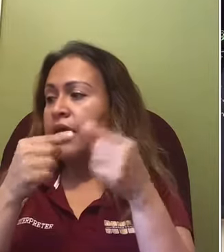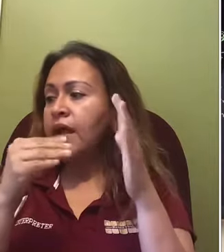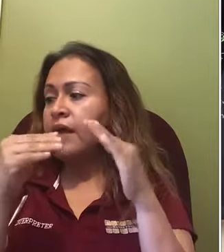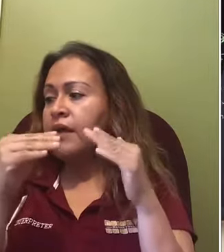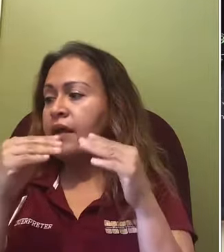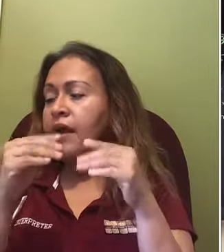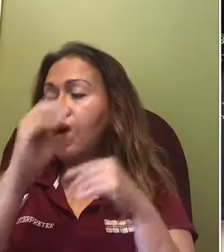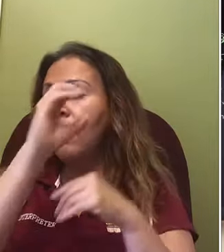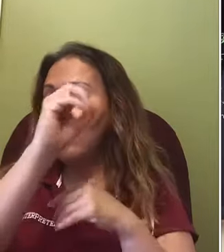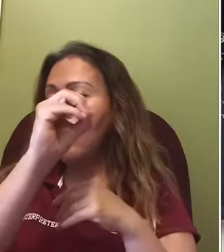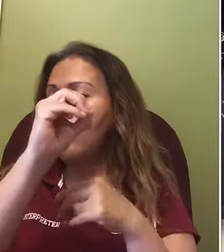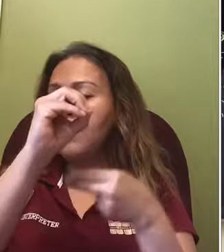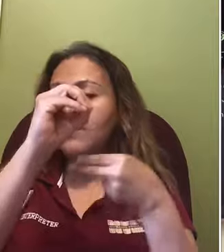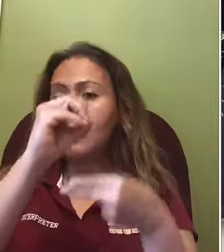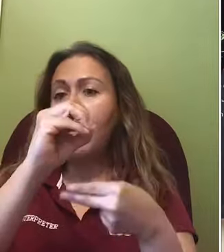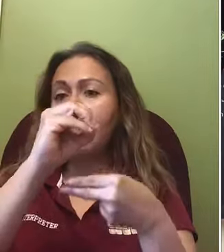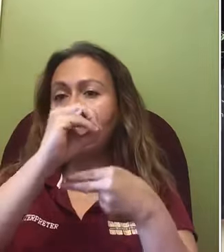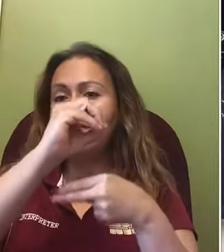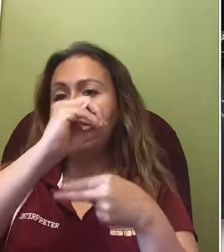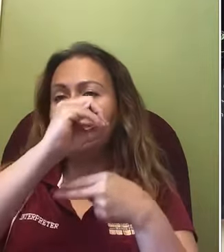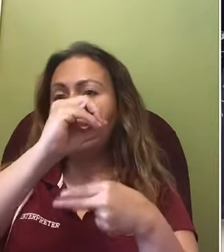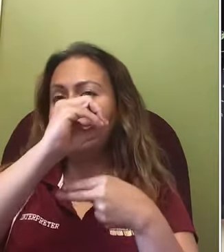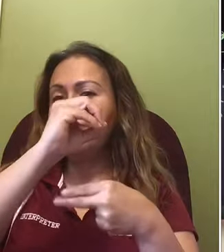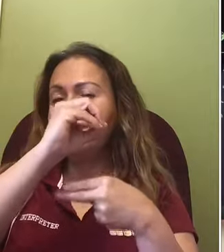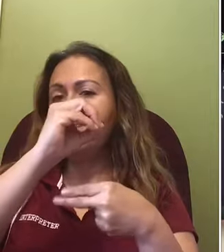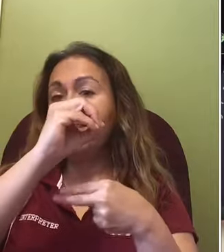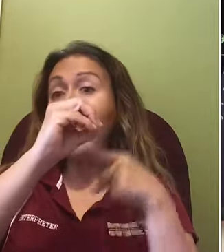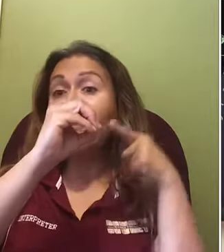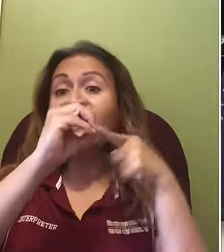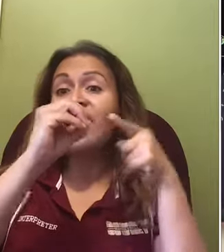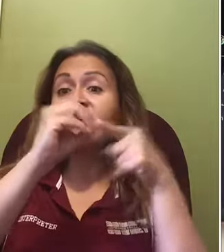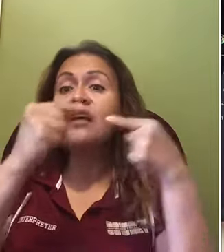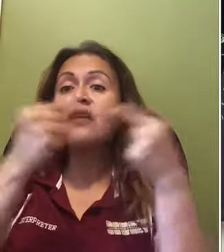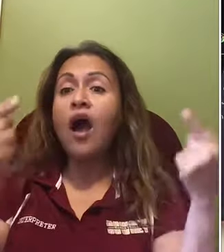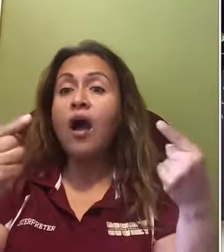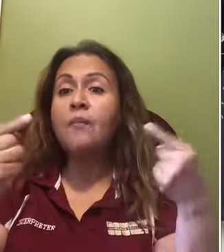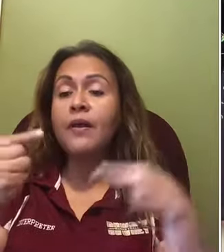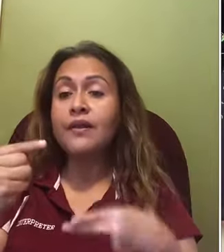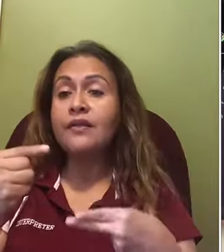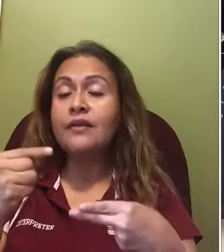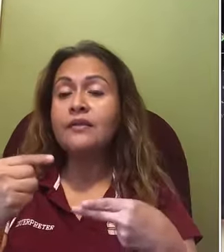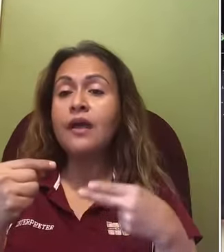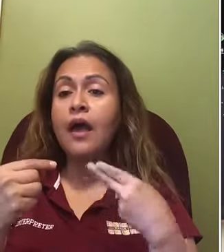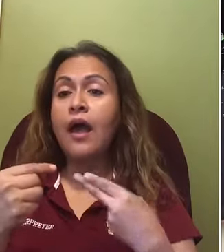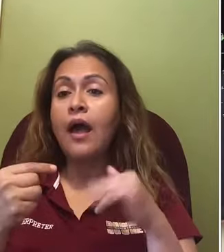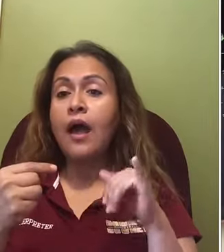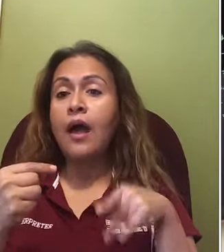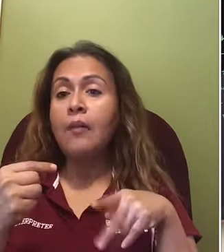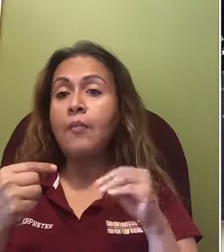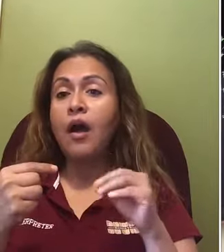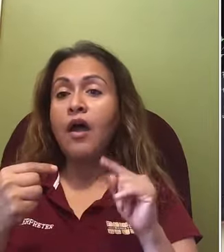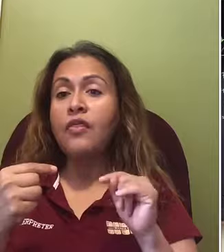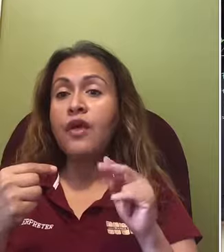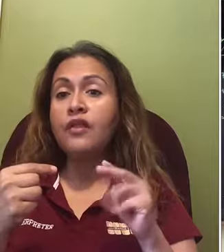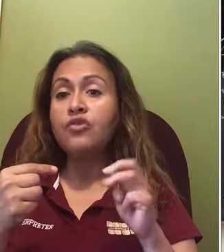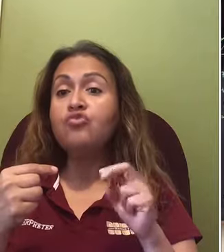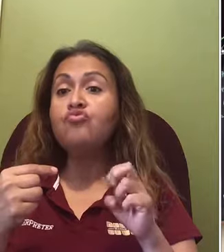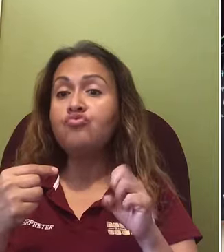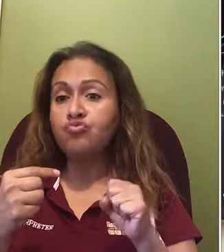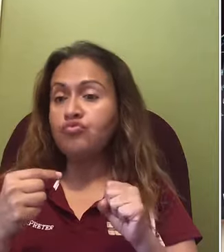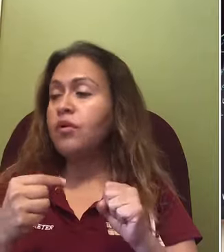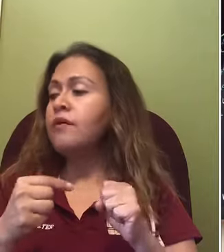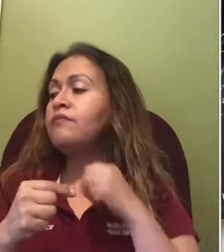to opposite over hypotenuse. Sine is opposite over hypotenuse. So for this angle, what side is opposite? Well, you just